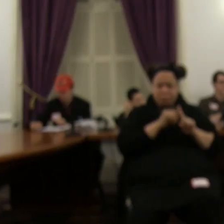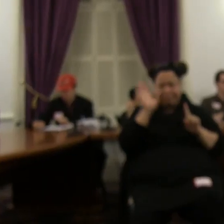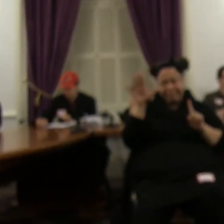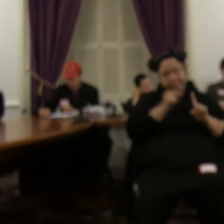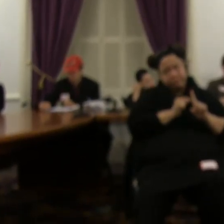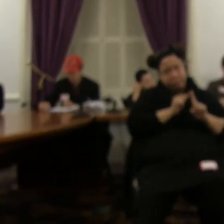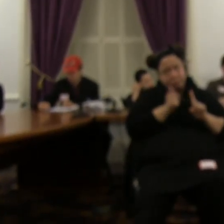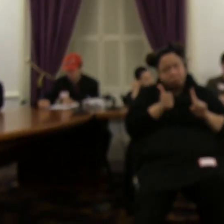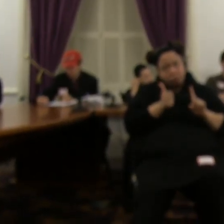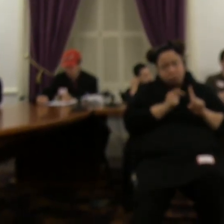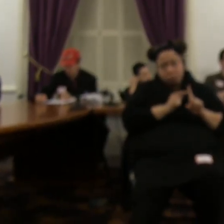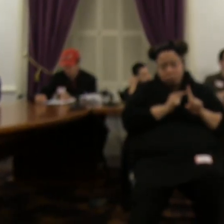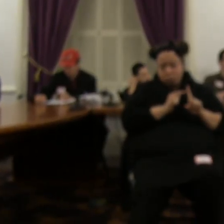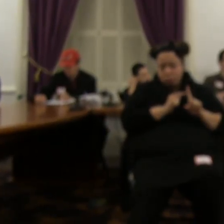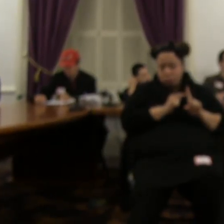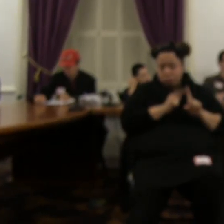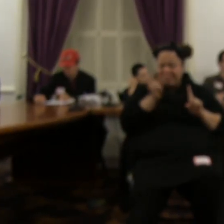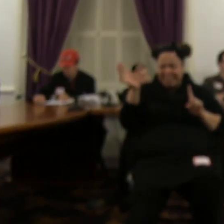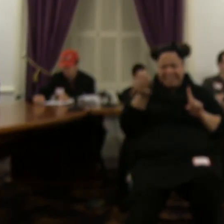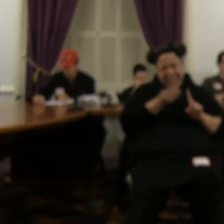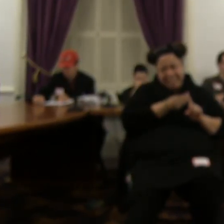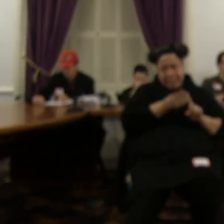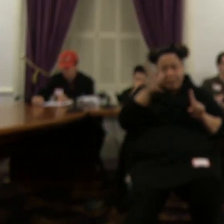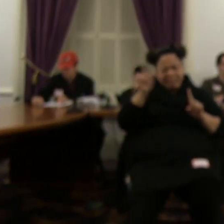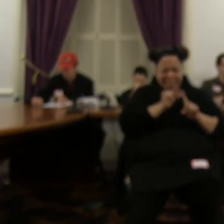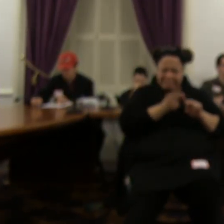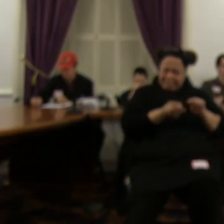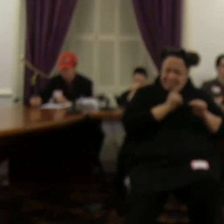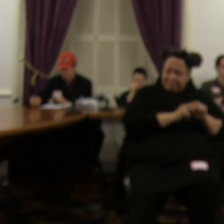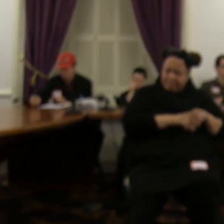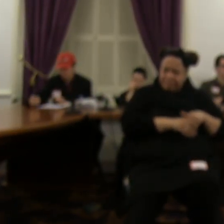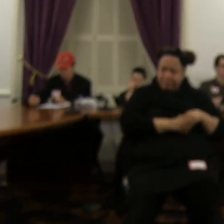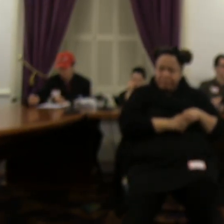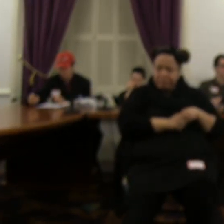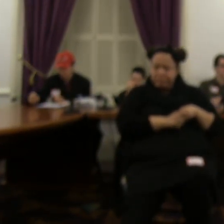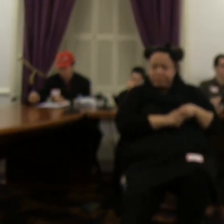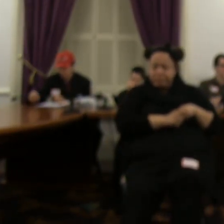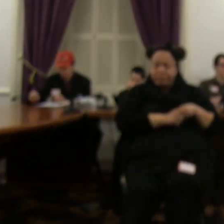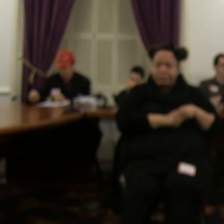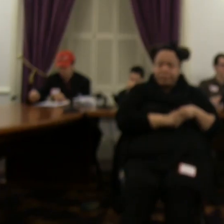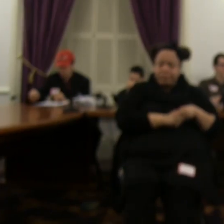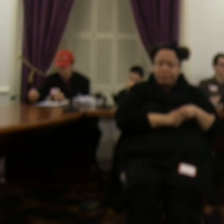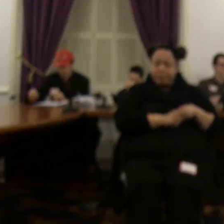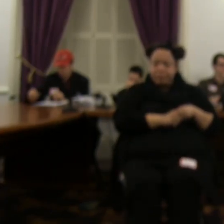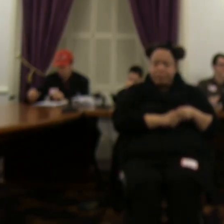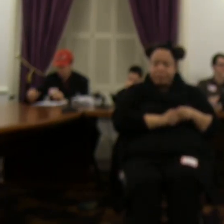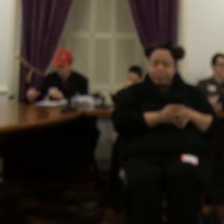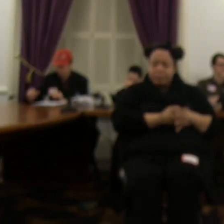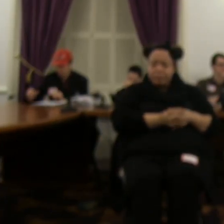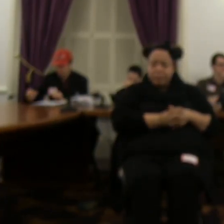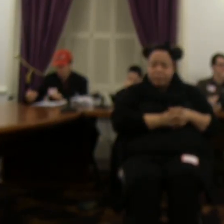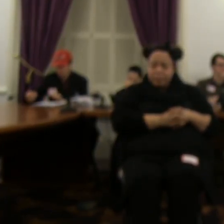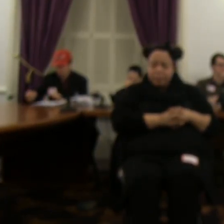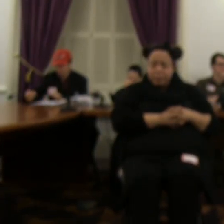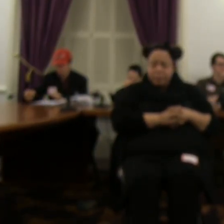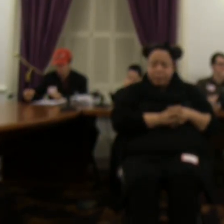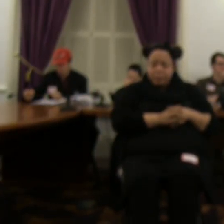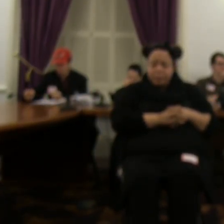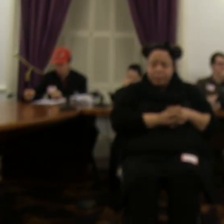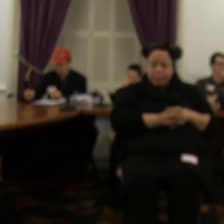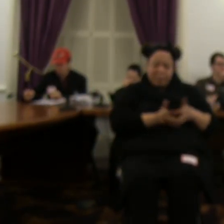you the support, who provide you the services. A lot of you probably got here today with supports and services from the staff, from